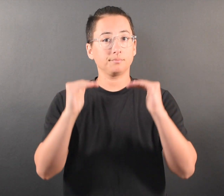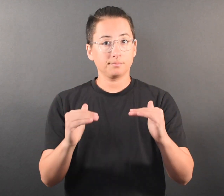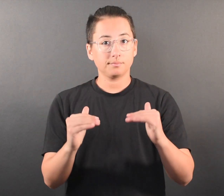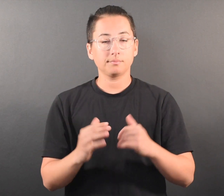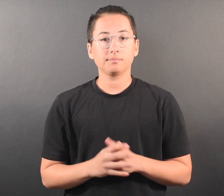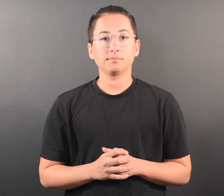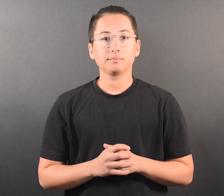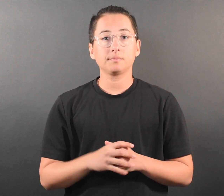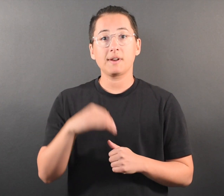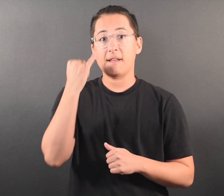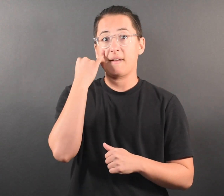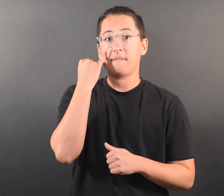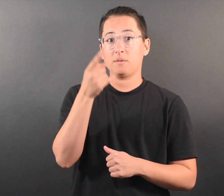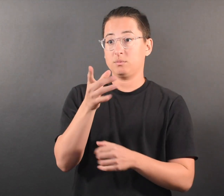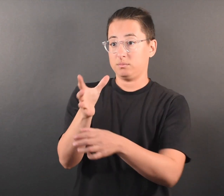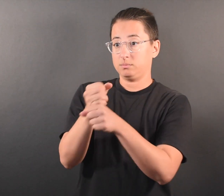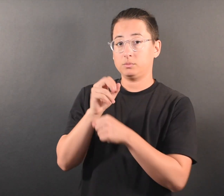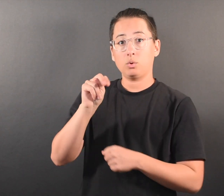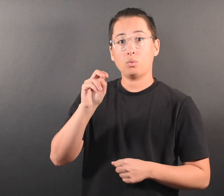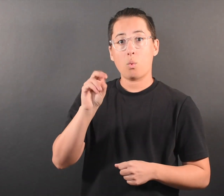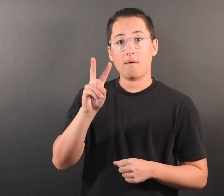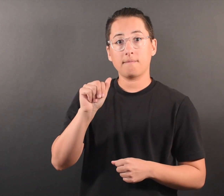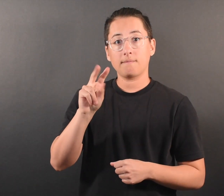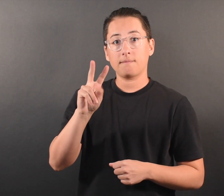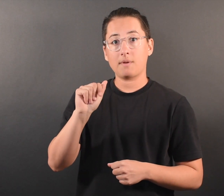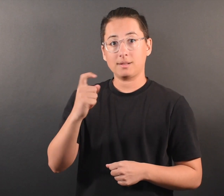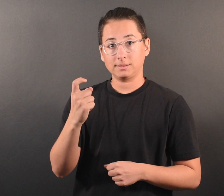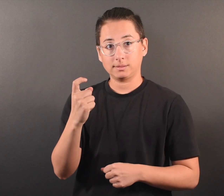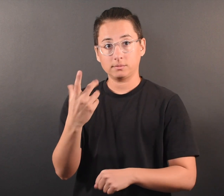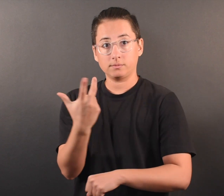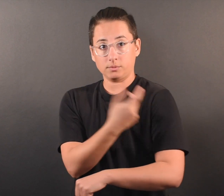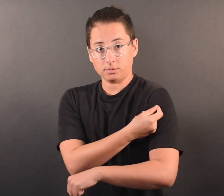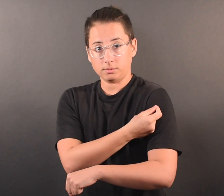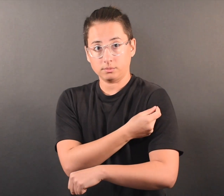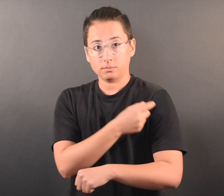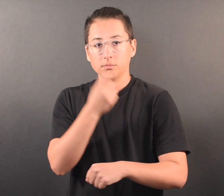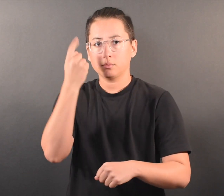If you got the Novavax vaccine, ages 12 and up.